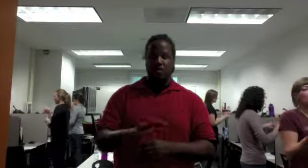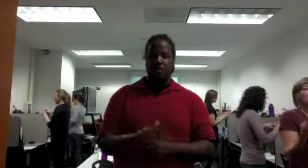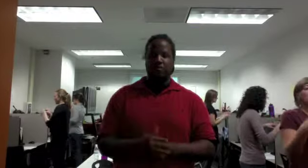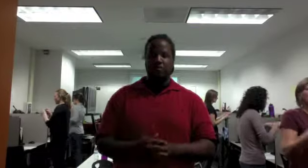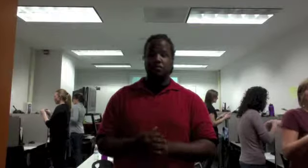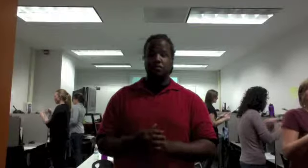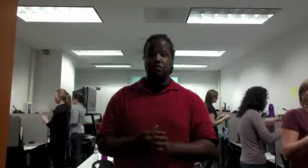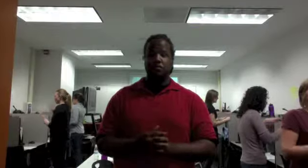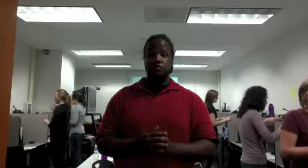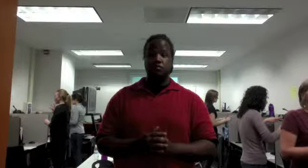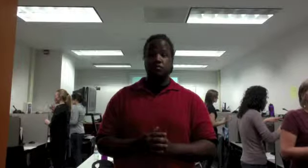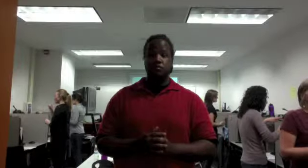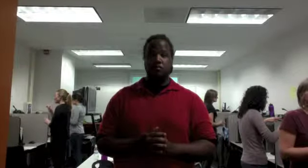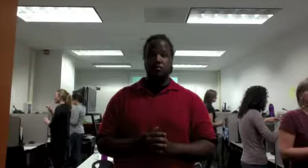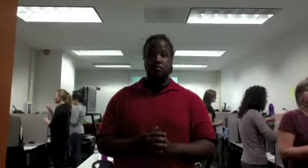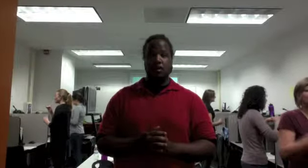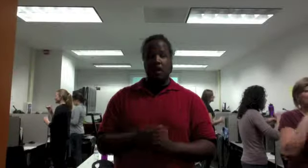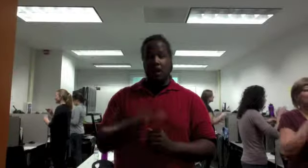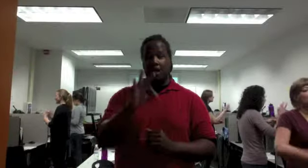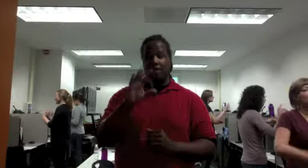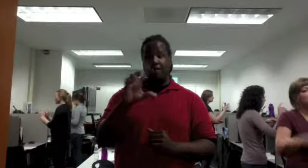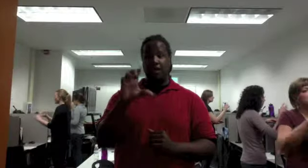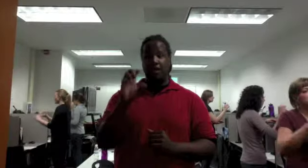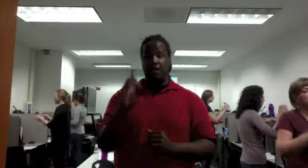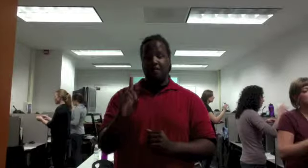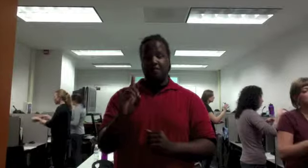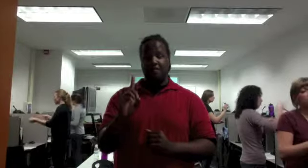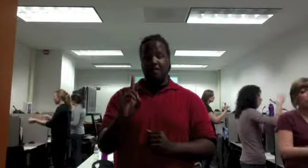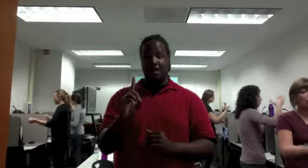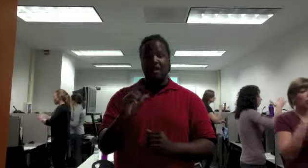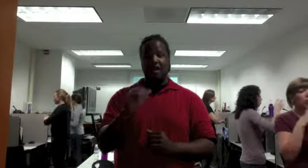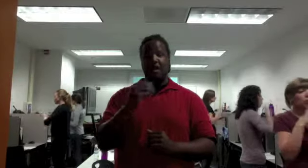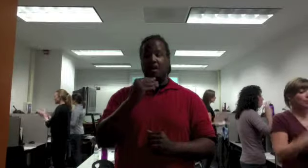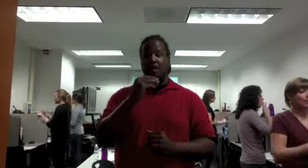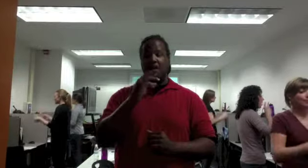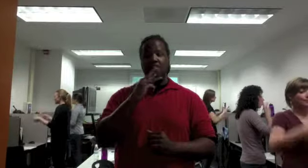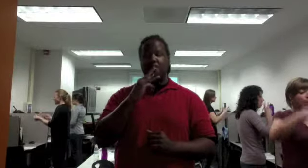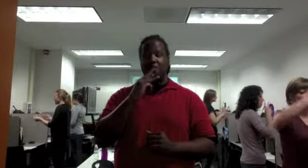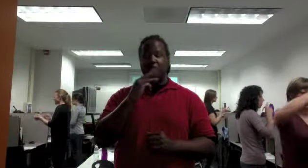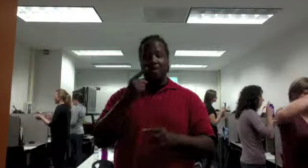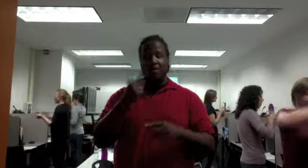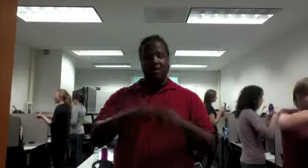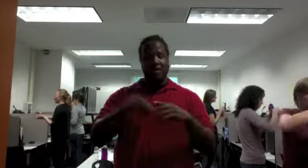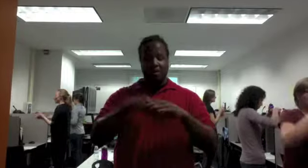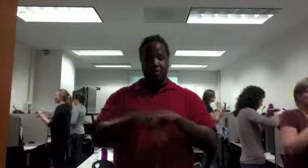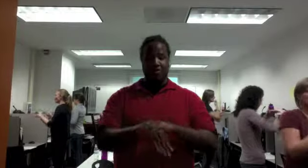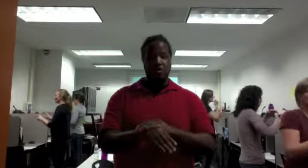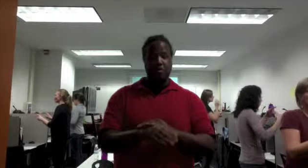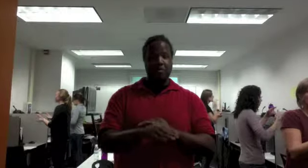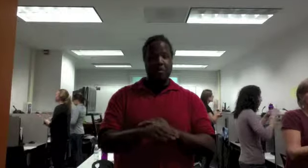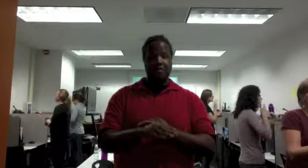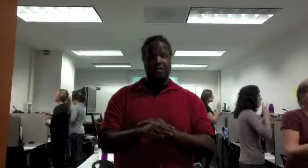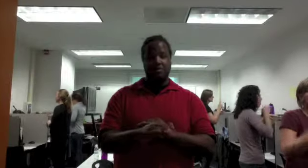what usually happens? Flood. The water can't go in the ground